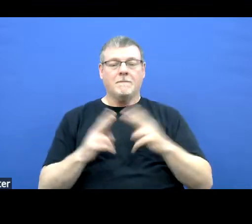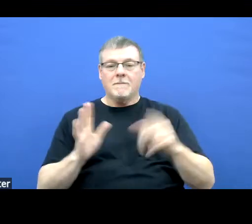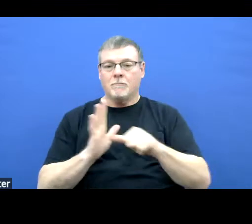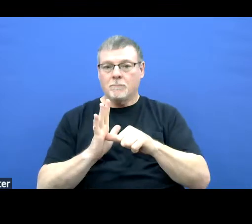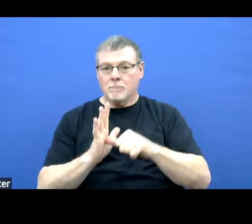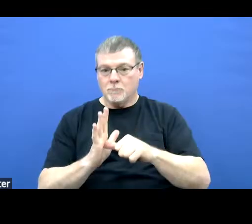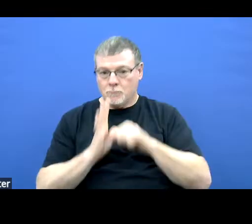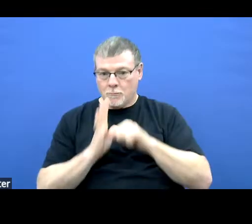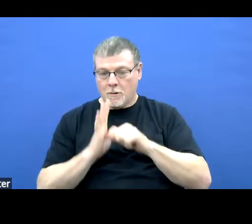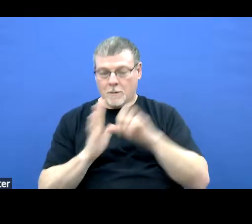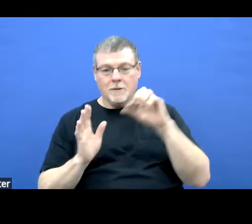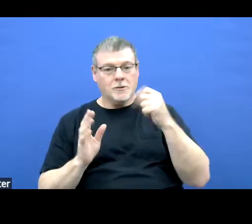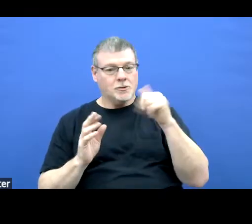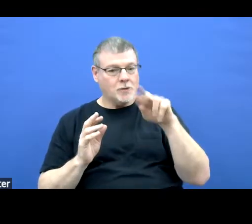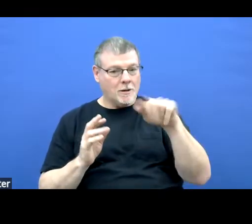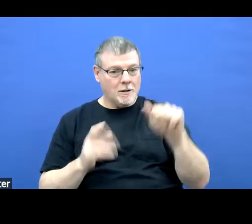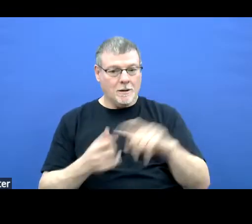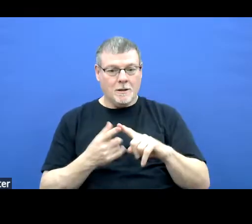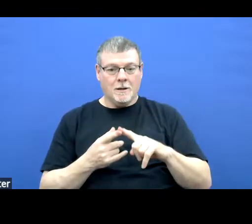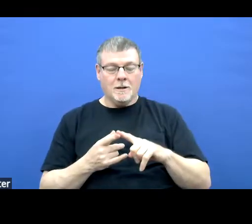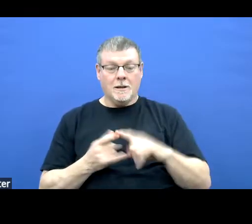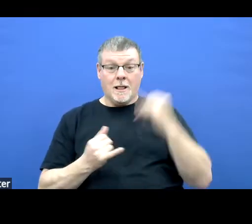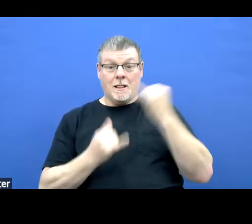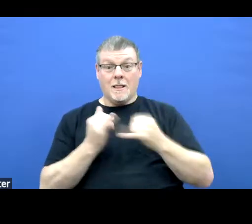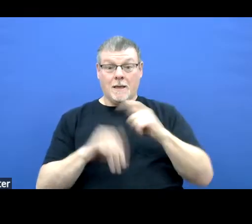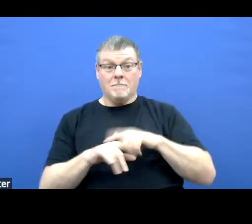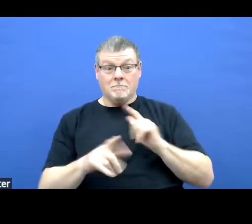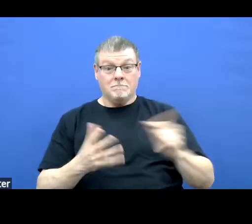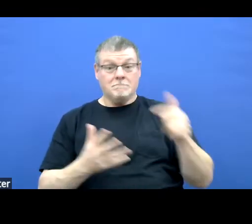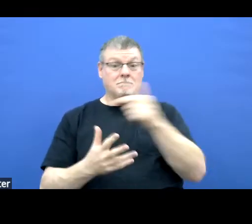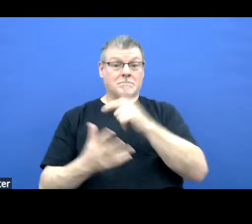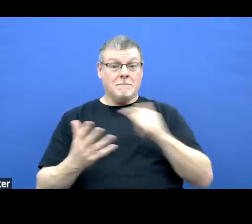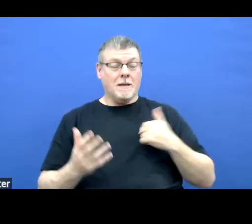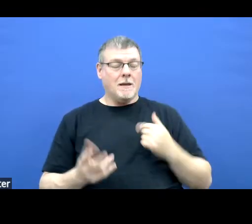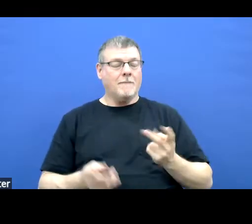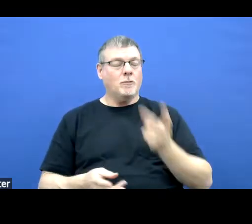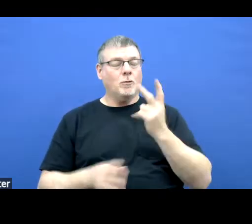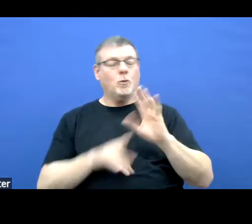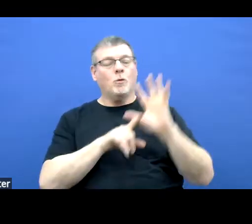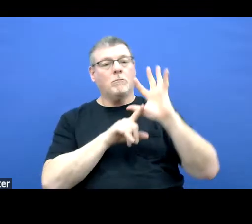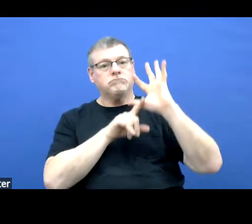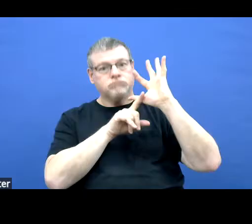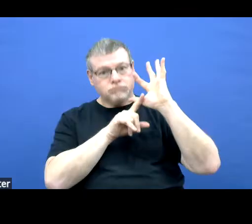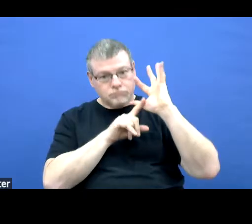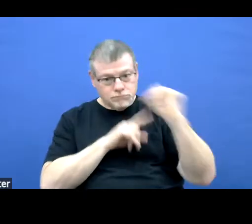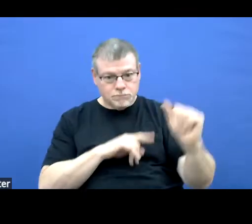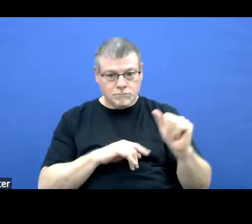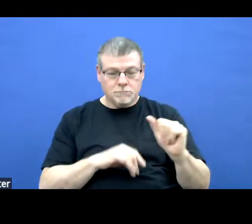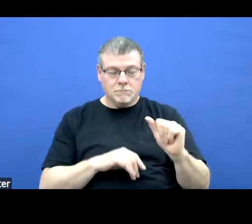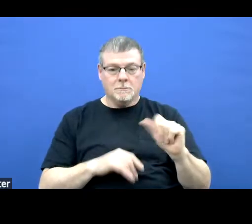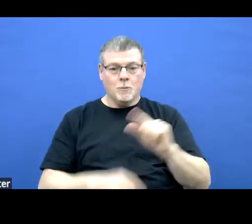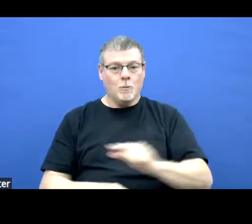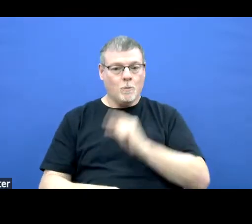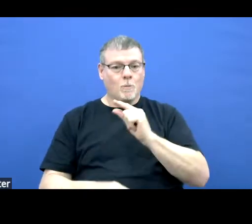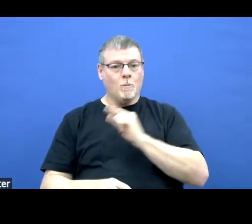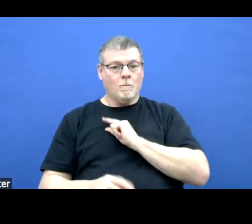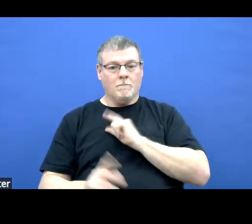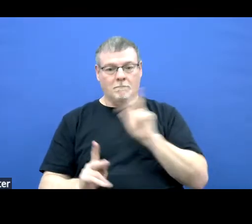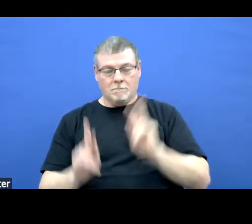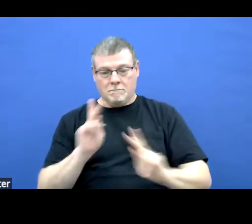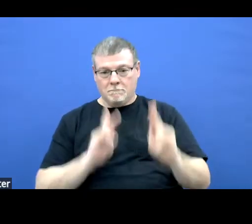with Shauna. Last go around, we had two extremely qualified